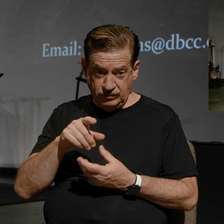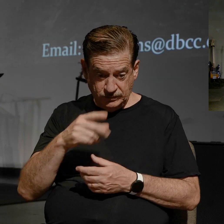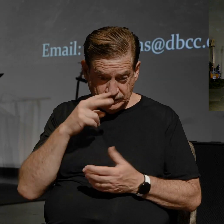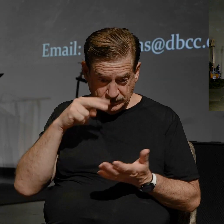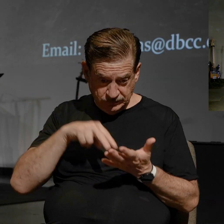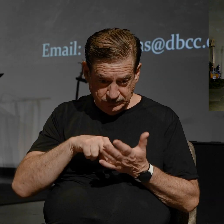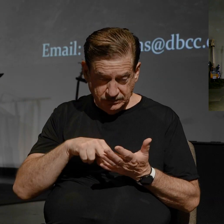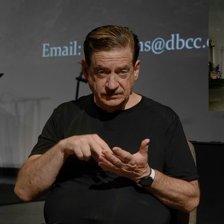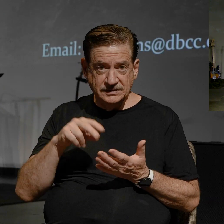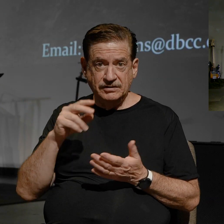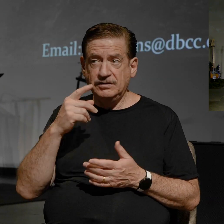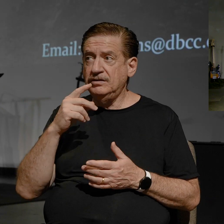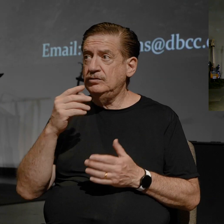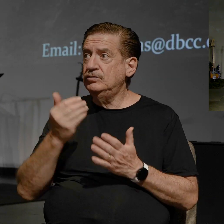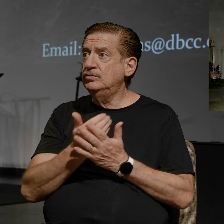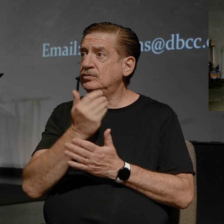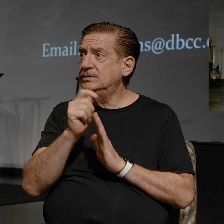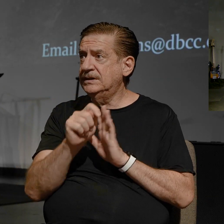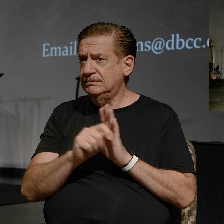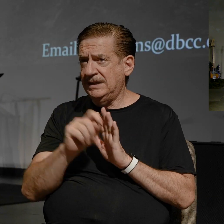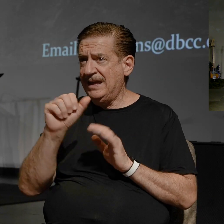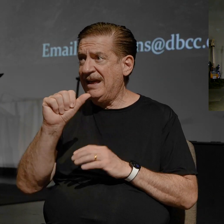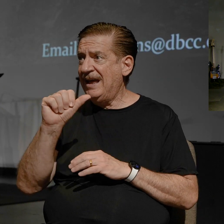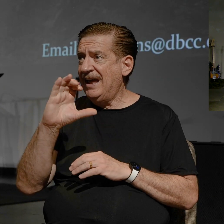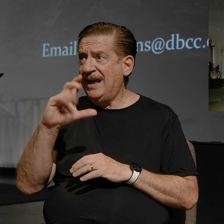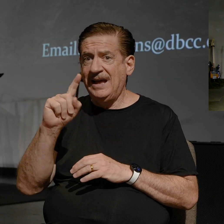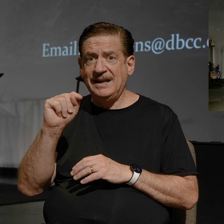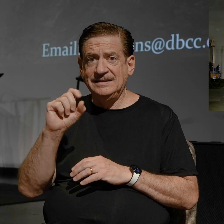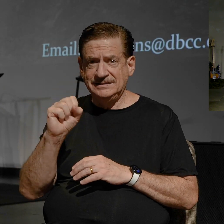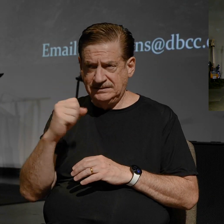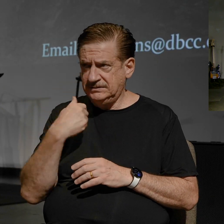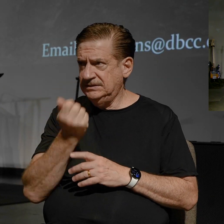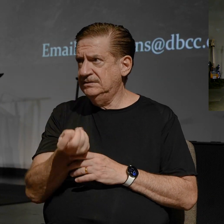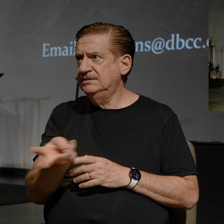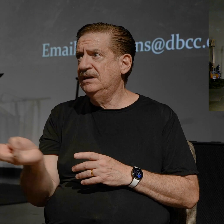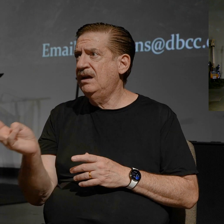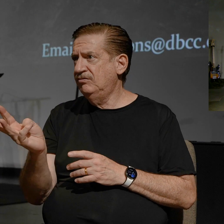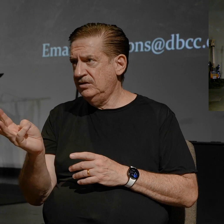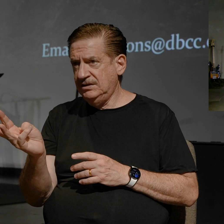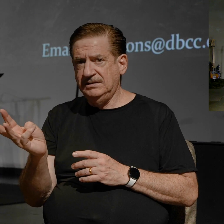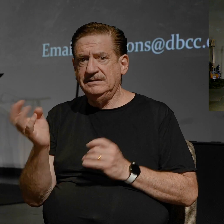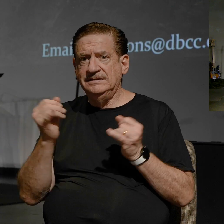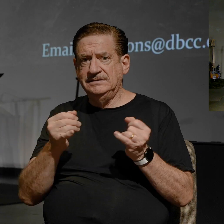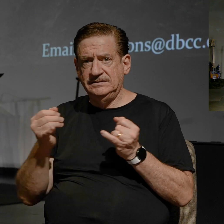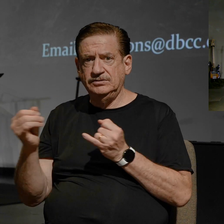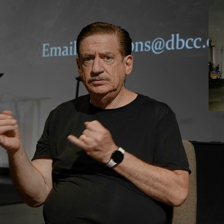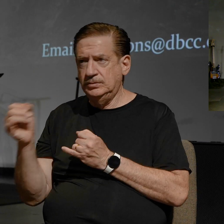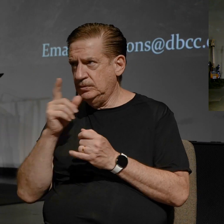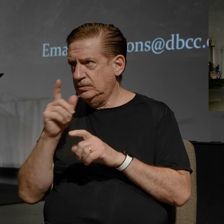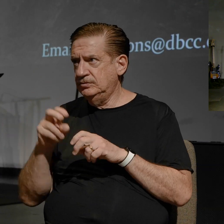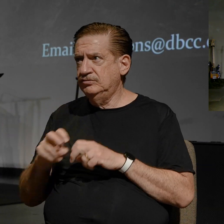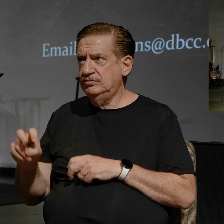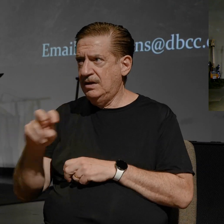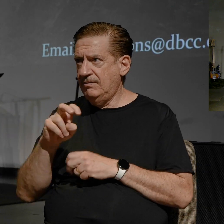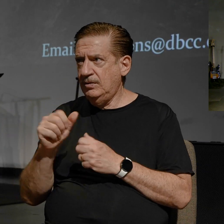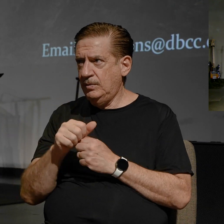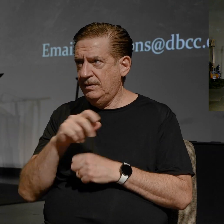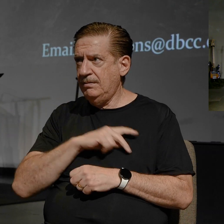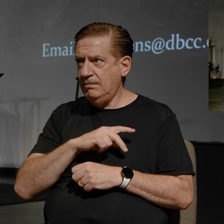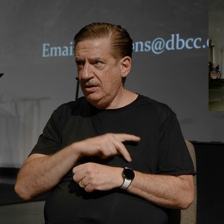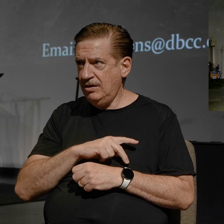Testament, specifically the book of Acts, you'll notice several individuals who traveled with Paul. He had a Paul